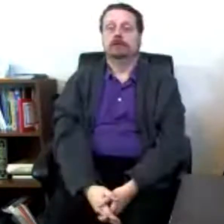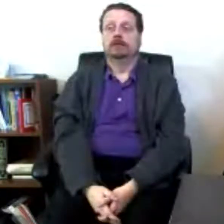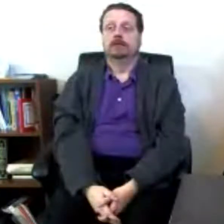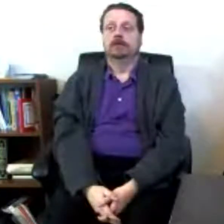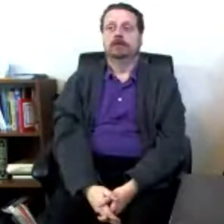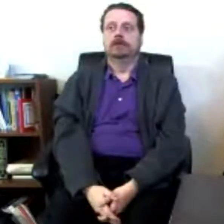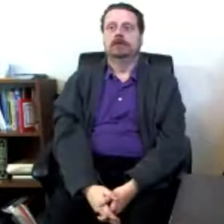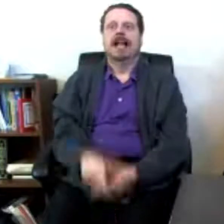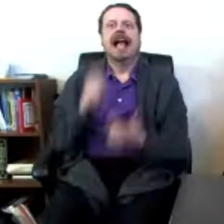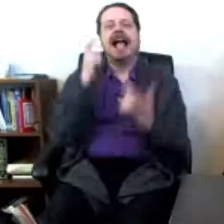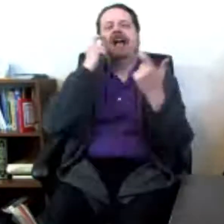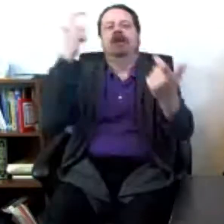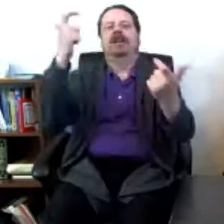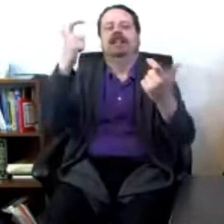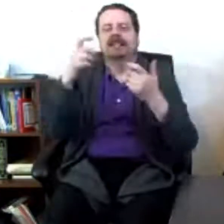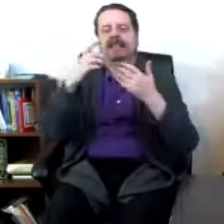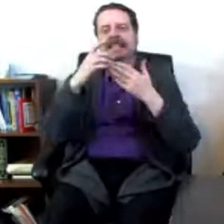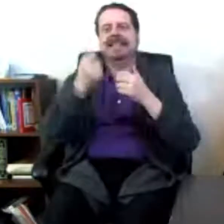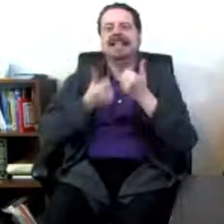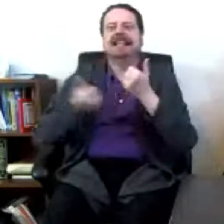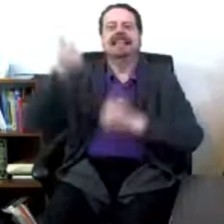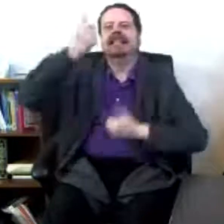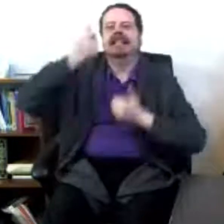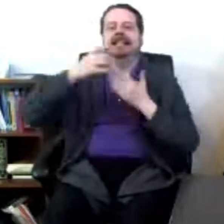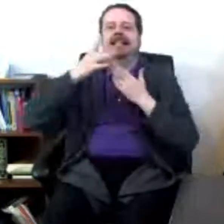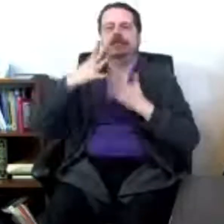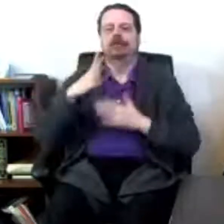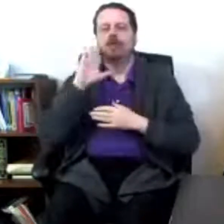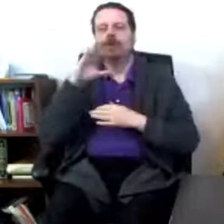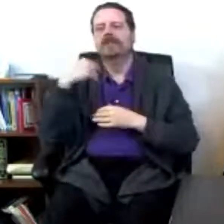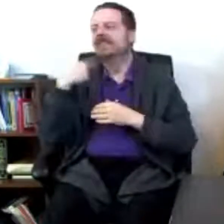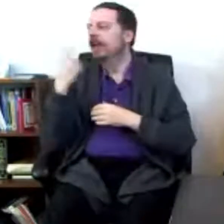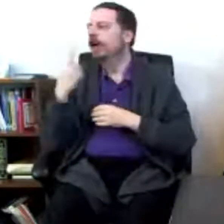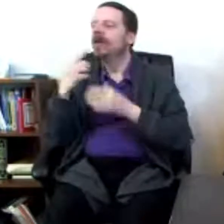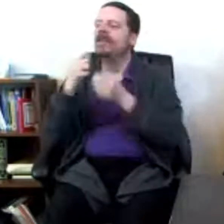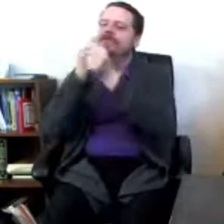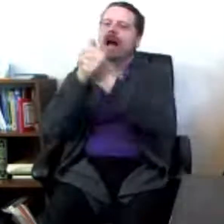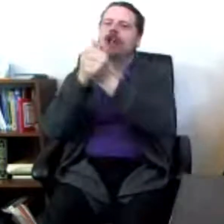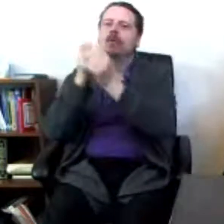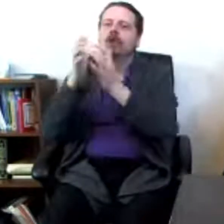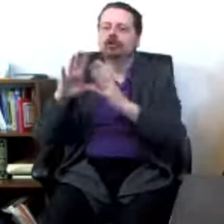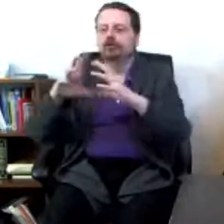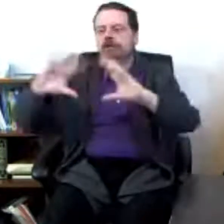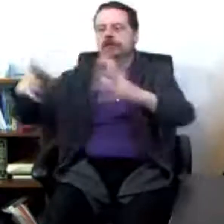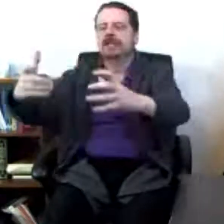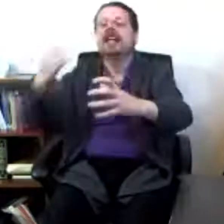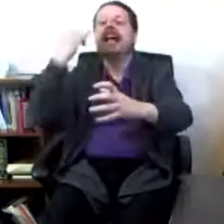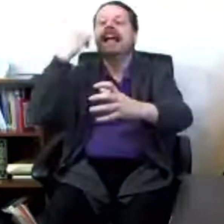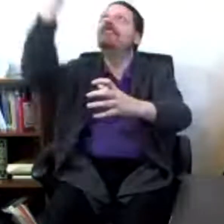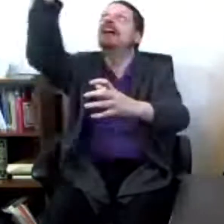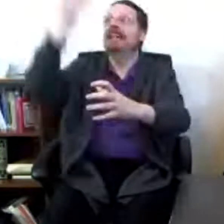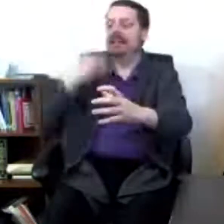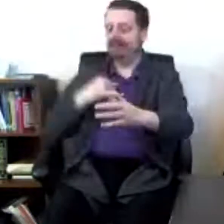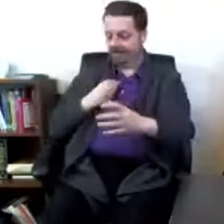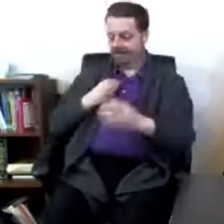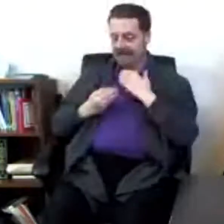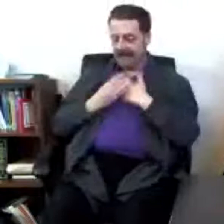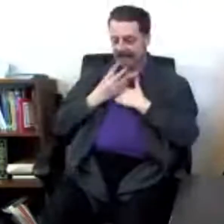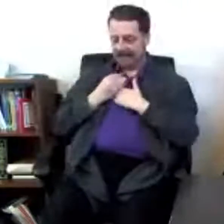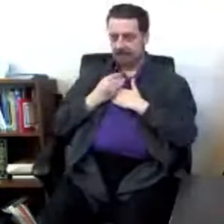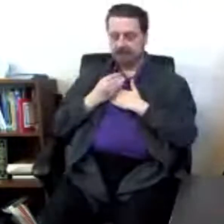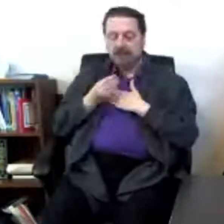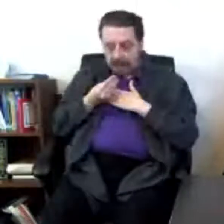So the arrogant elite leaders will tell the followers on the day of judgment, if God had guided us, we would have guided